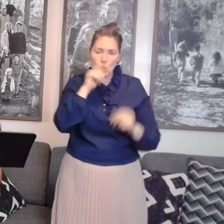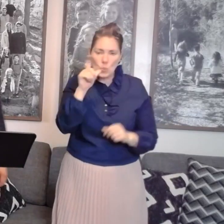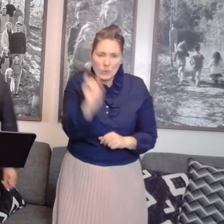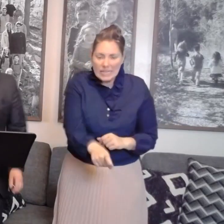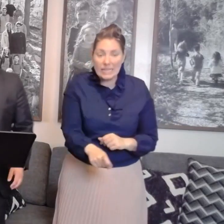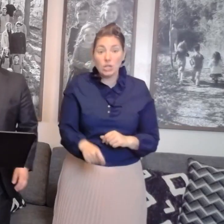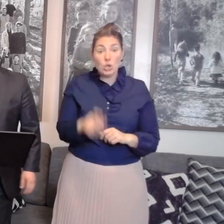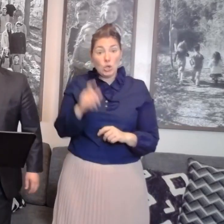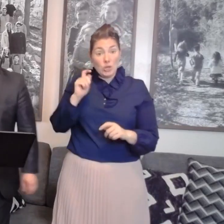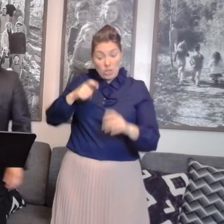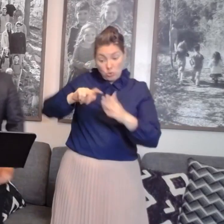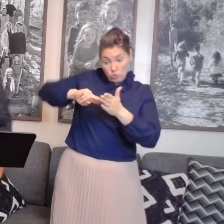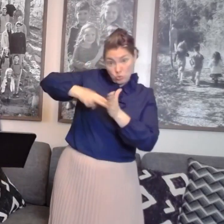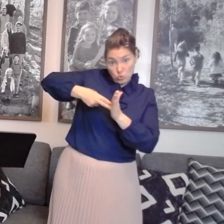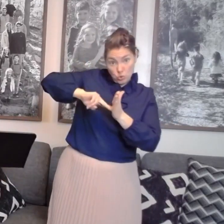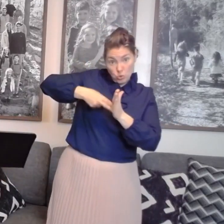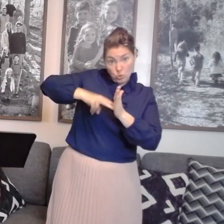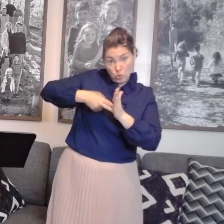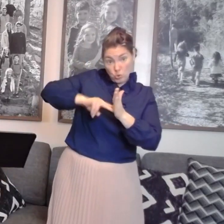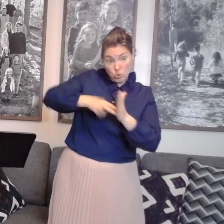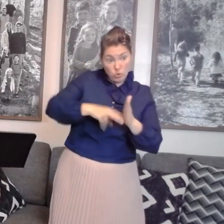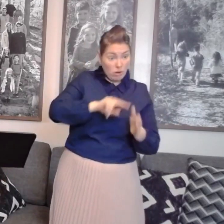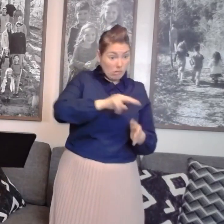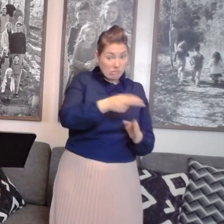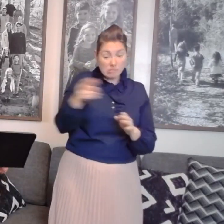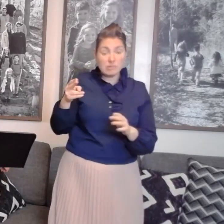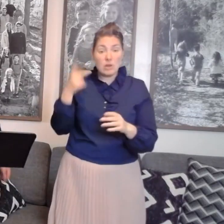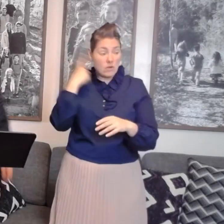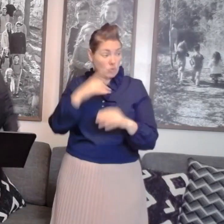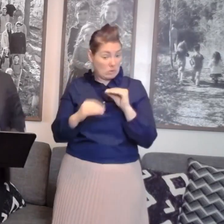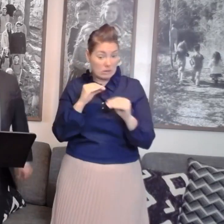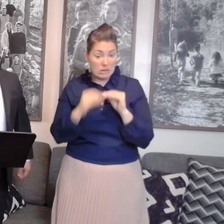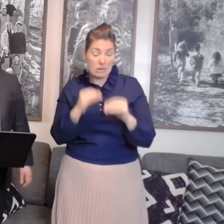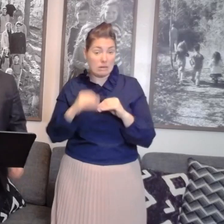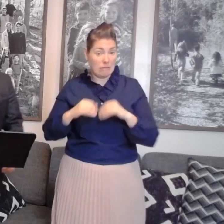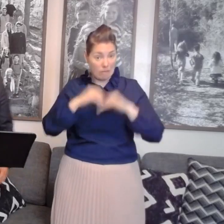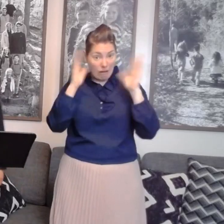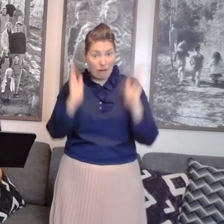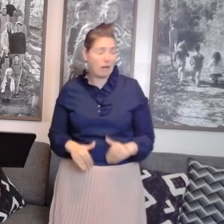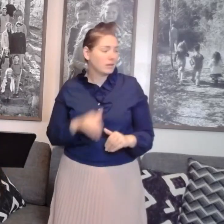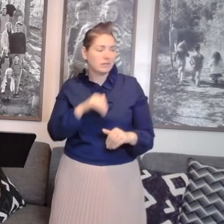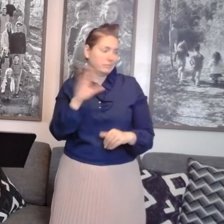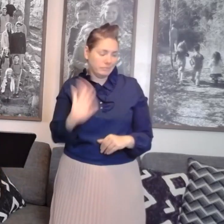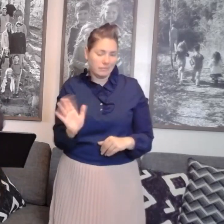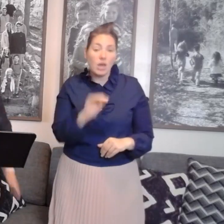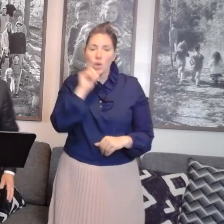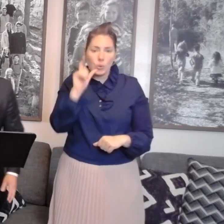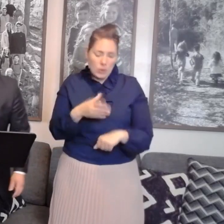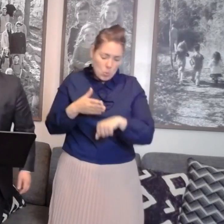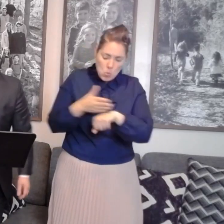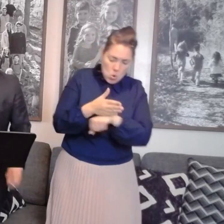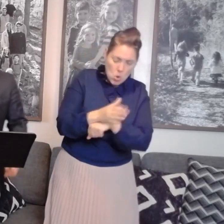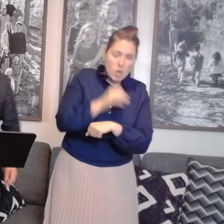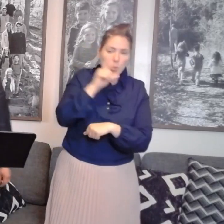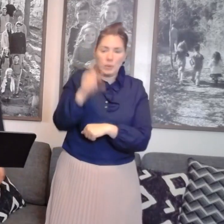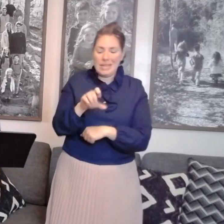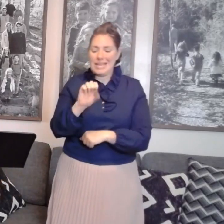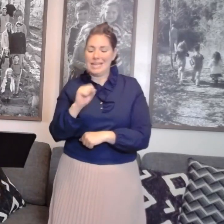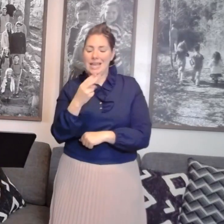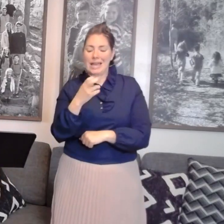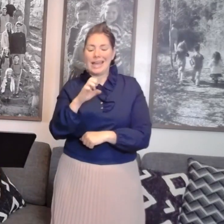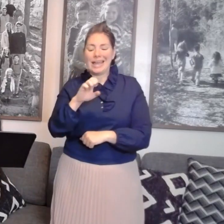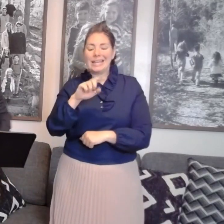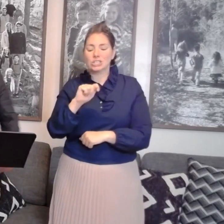need a screwdriver to build God a sanctuary. You don't need wood and sheetrock. You don't